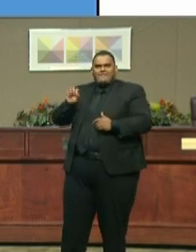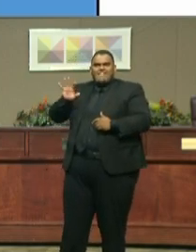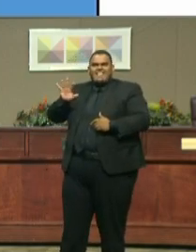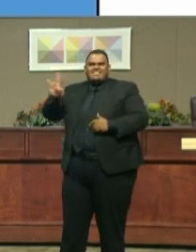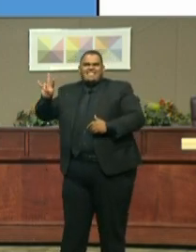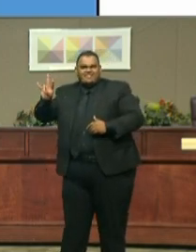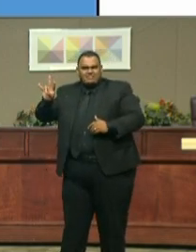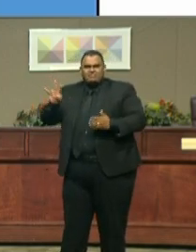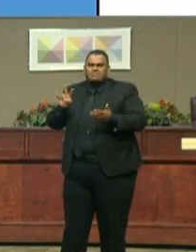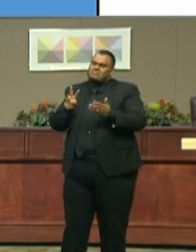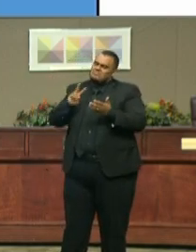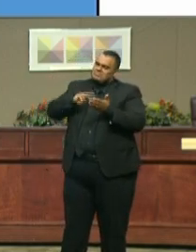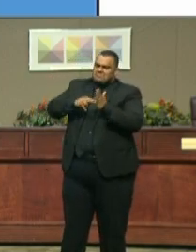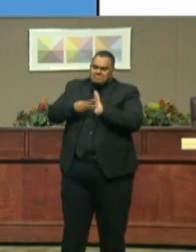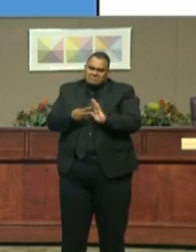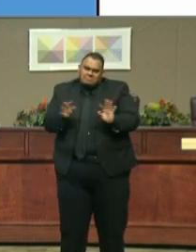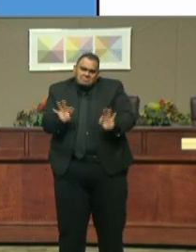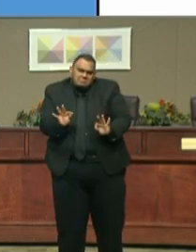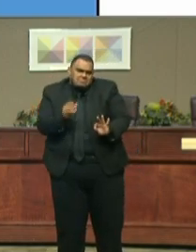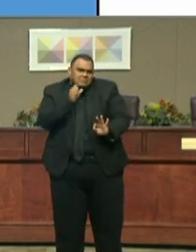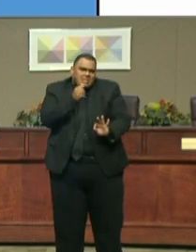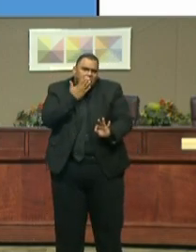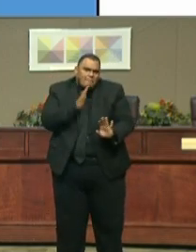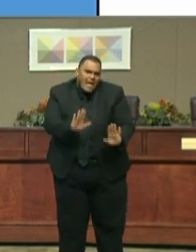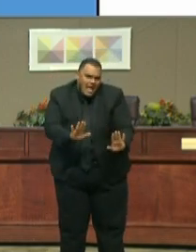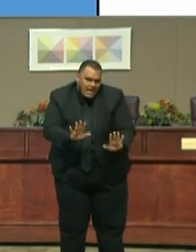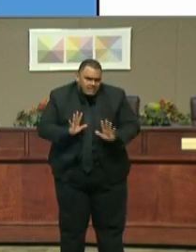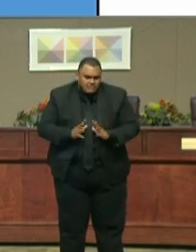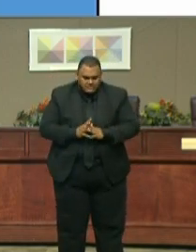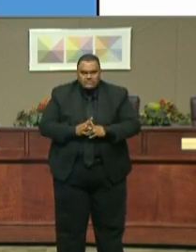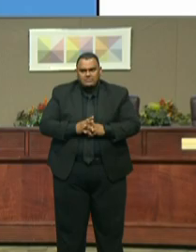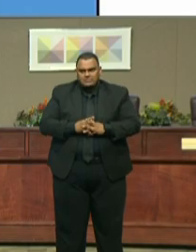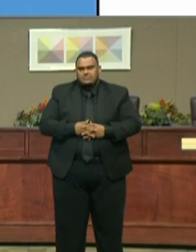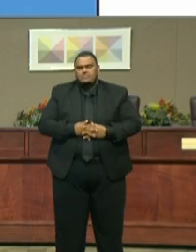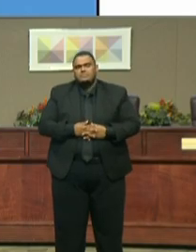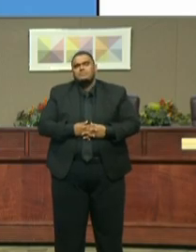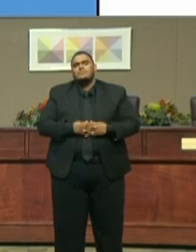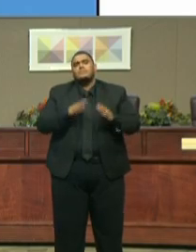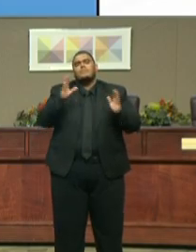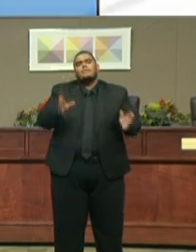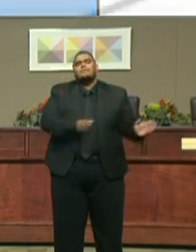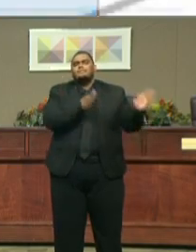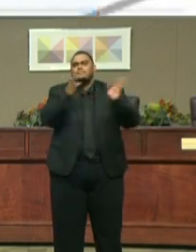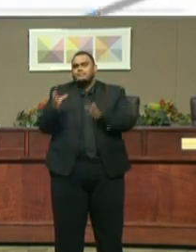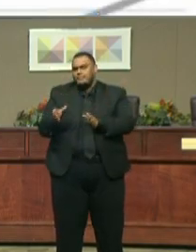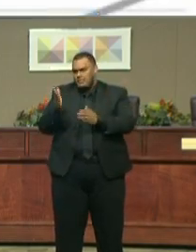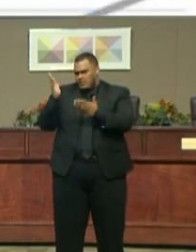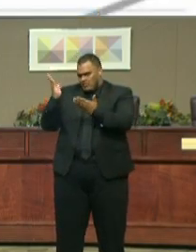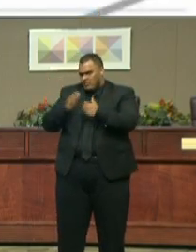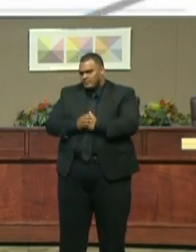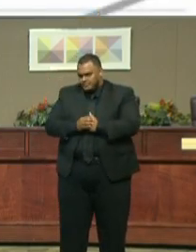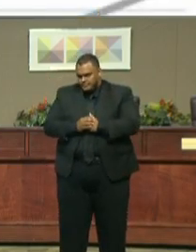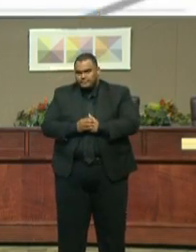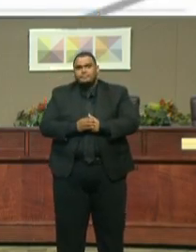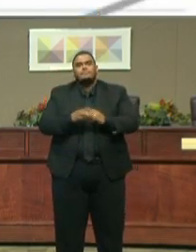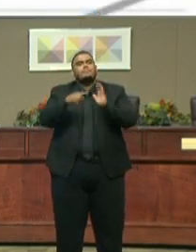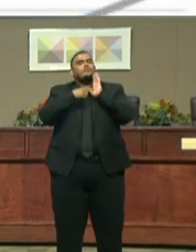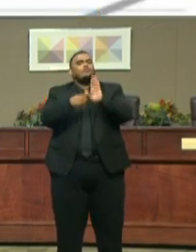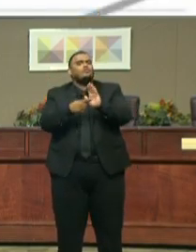that is not that bad. The next slide shows the same, but in a